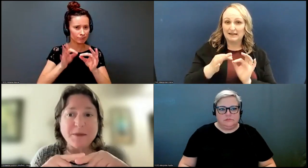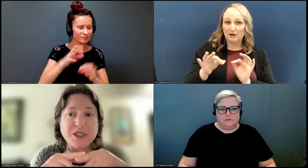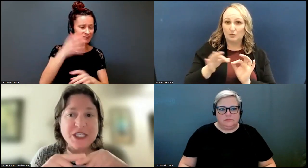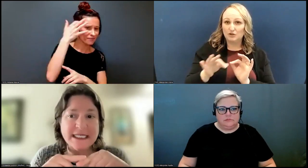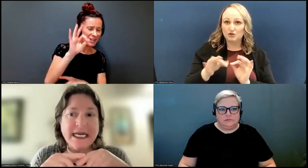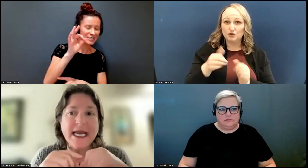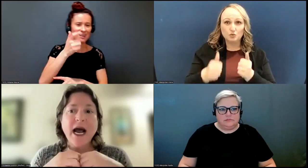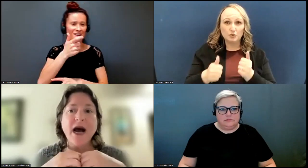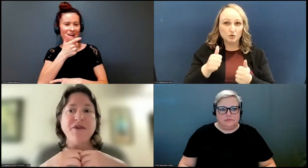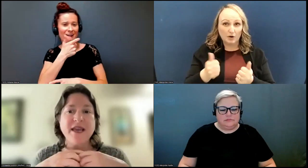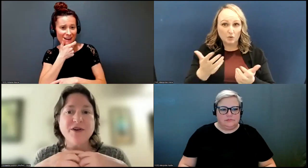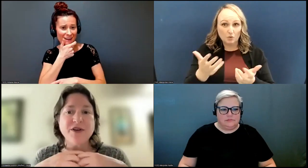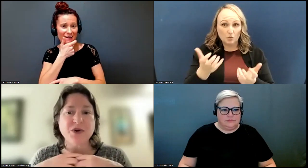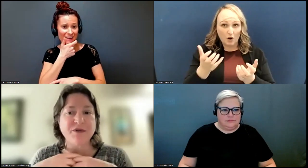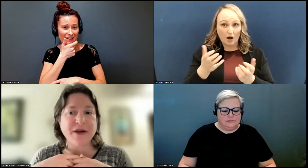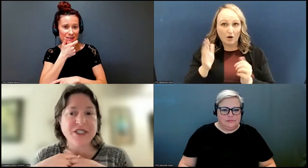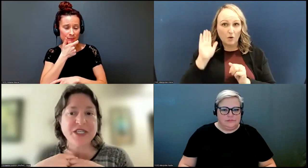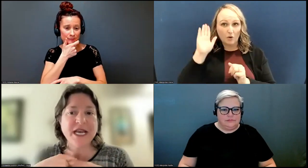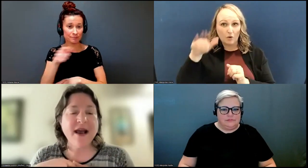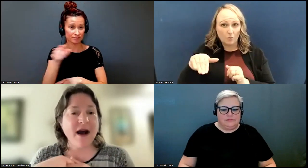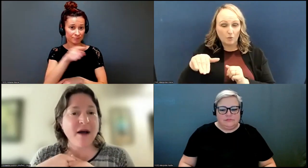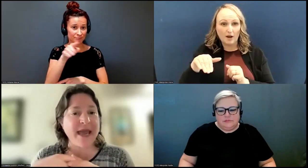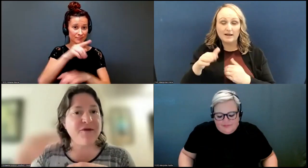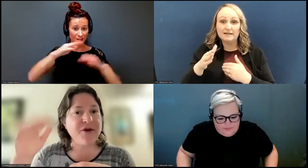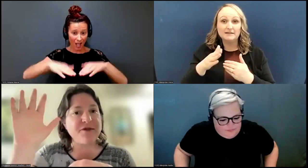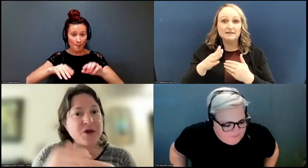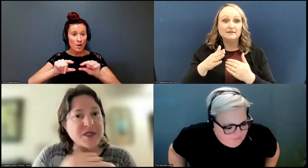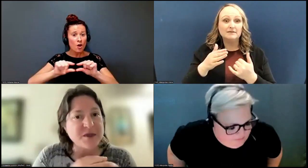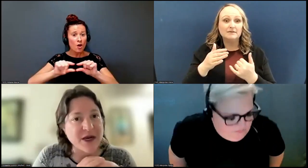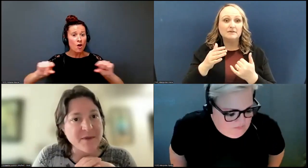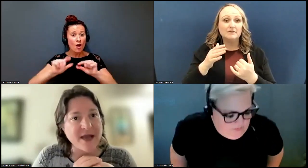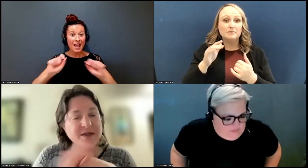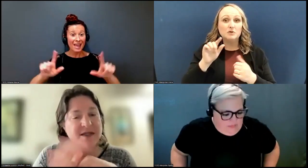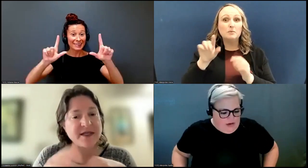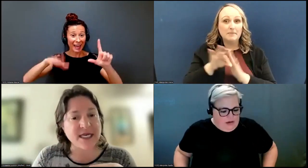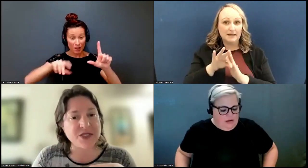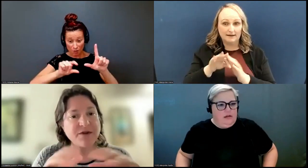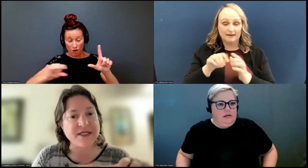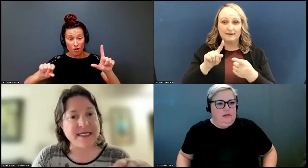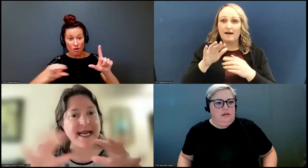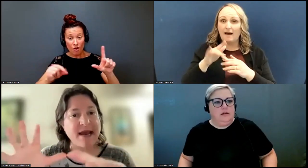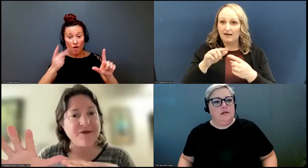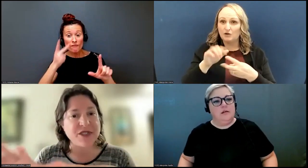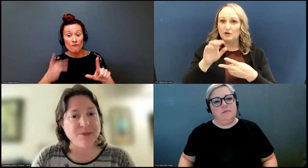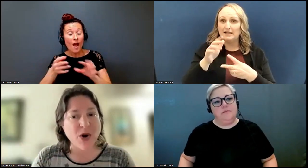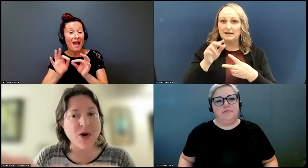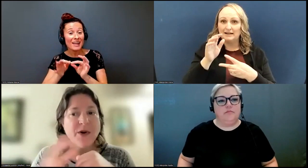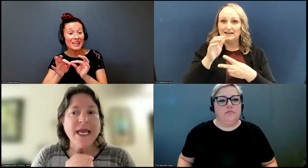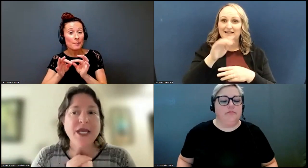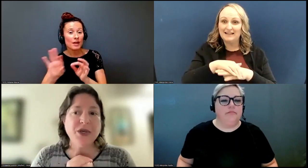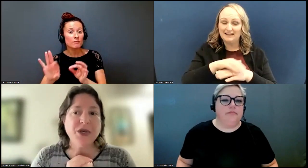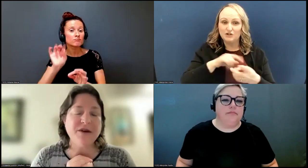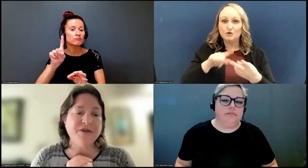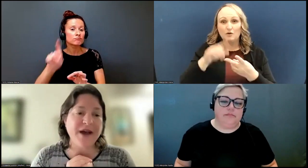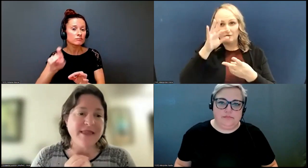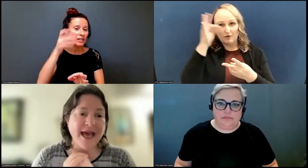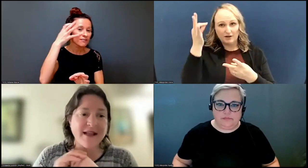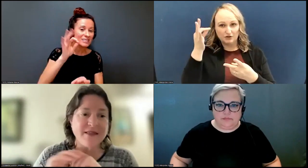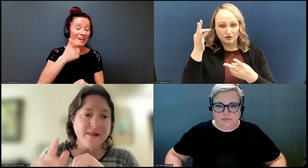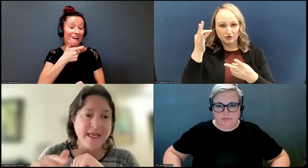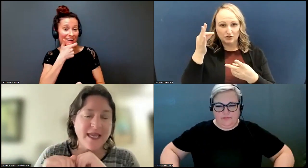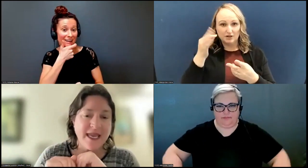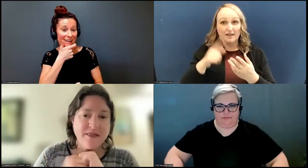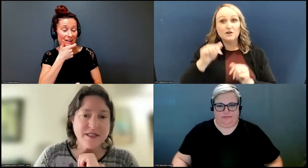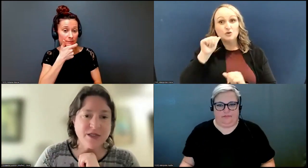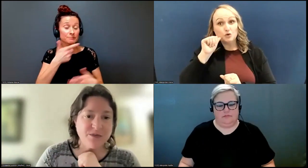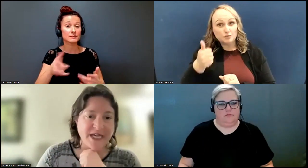interpretation option of English or French. And for the full speaker bios and the schedule for today and for tomorrow, you can find that